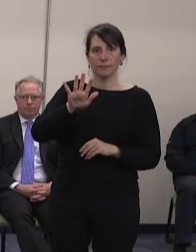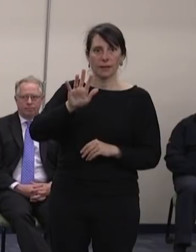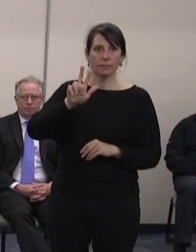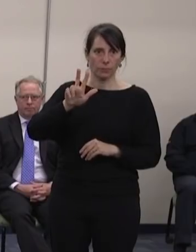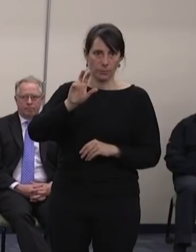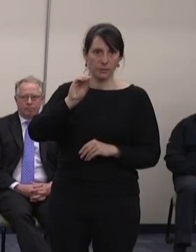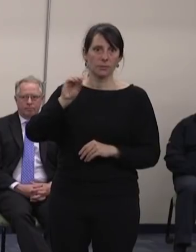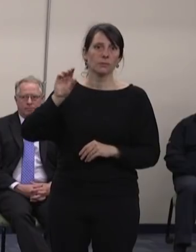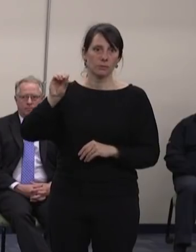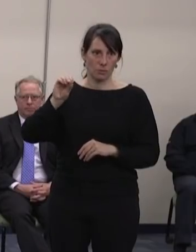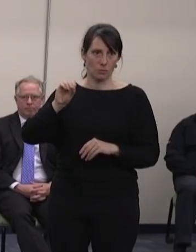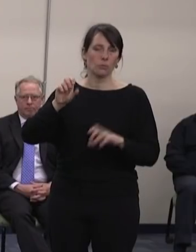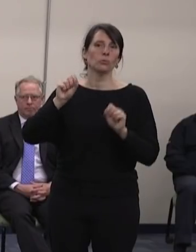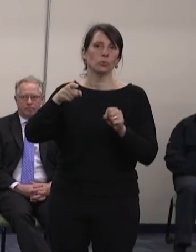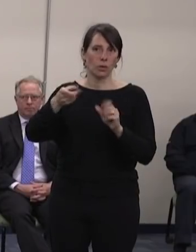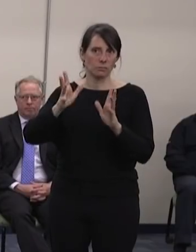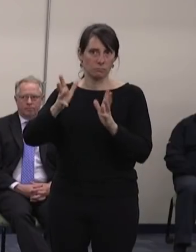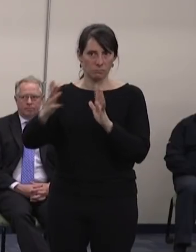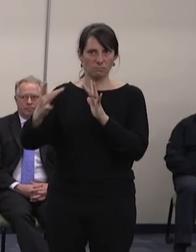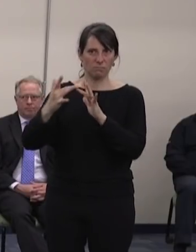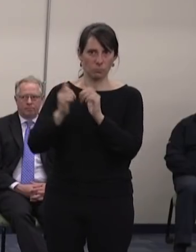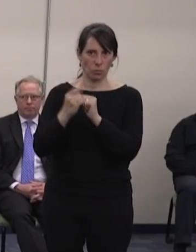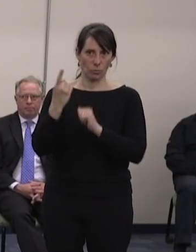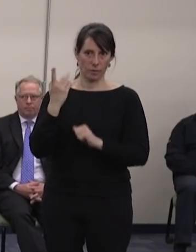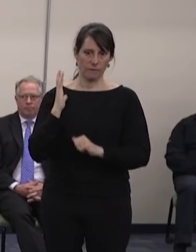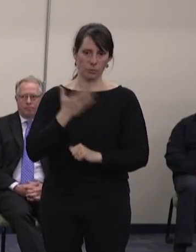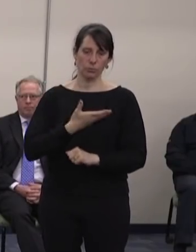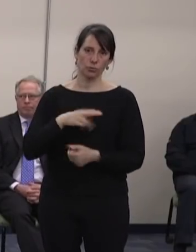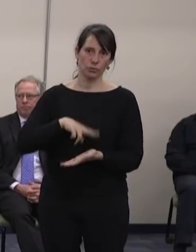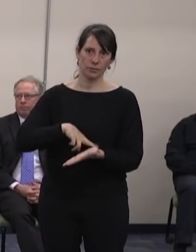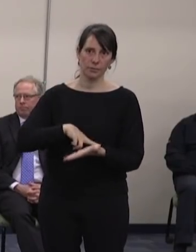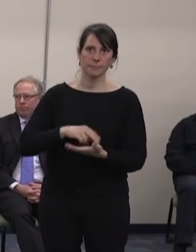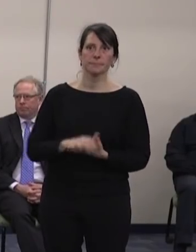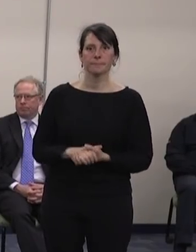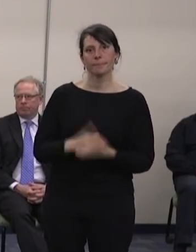250-5300. Thank you.